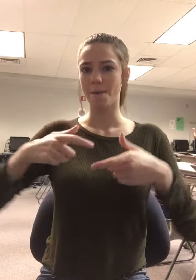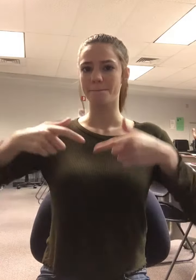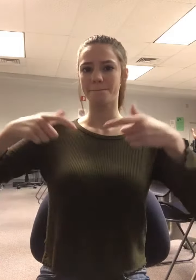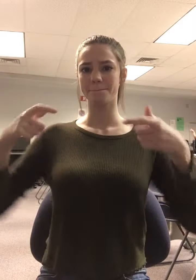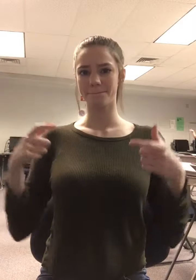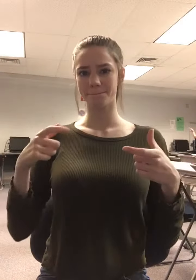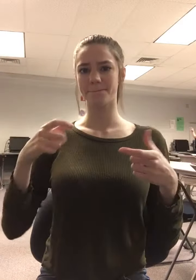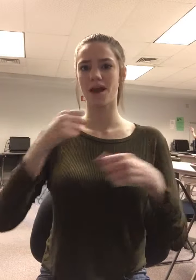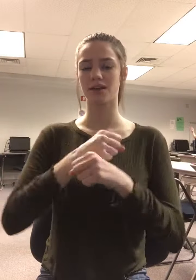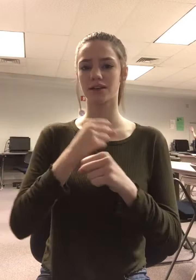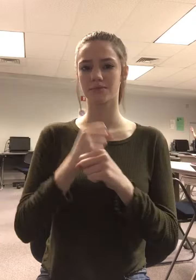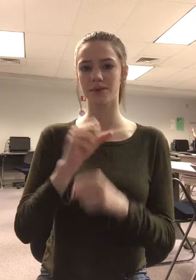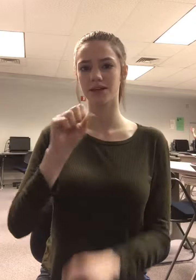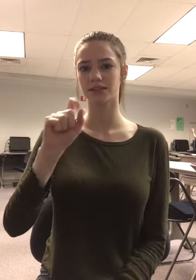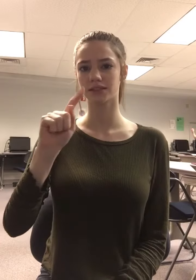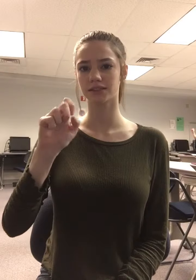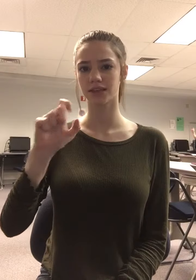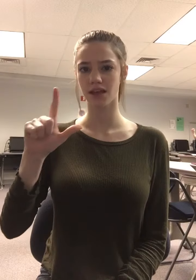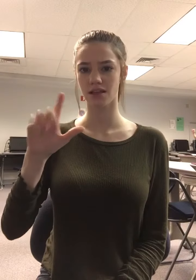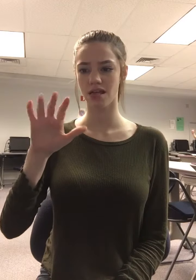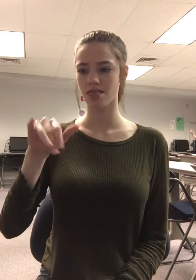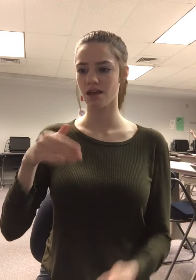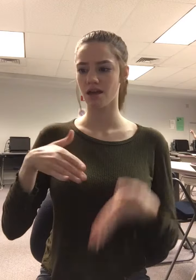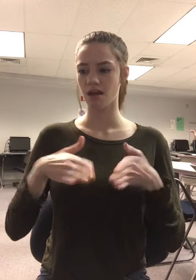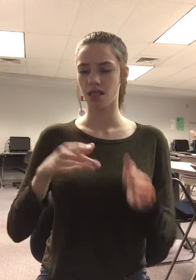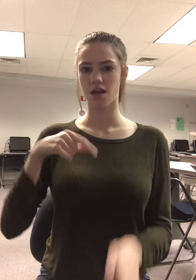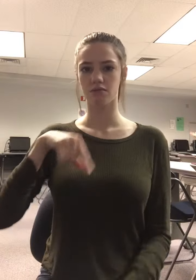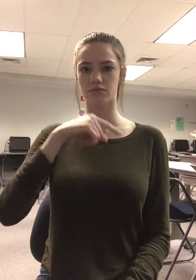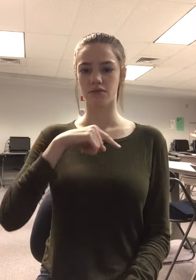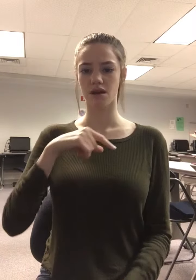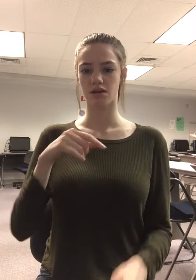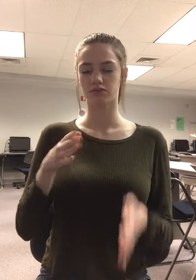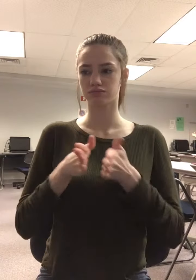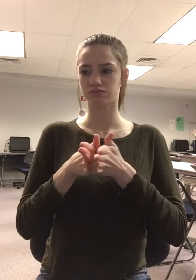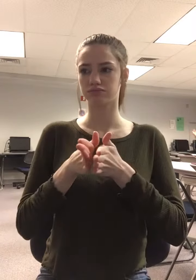steel, which allowed us to expand and trade.